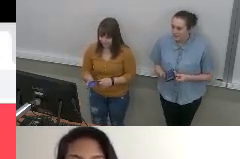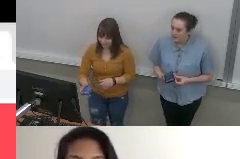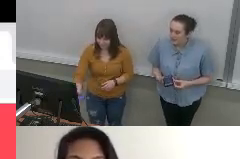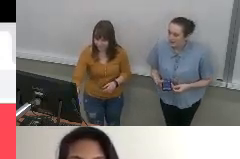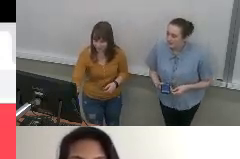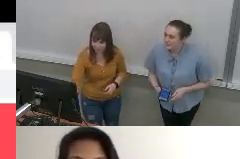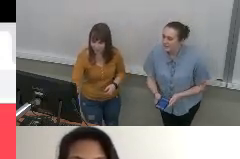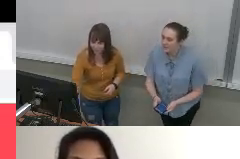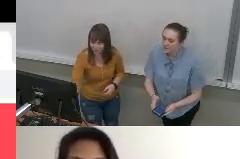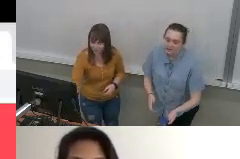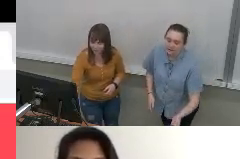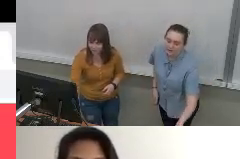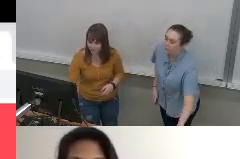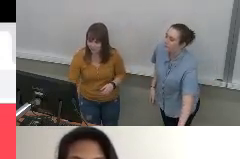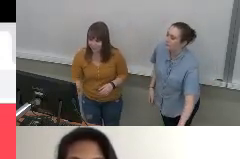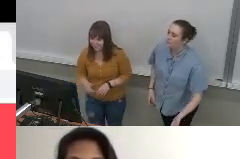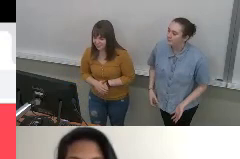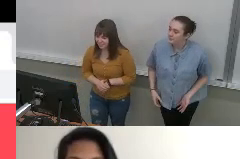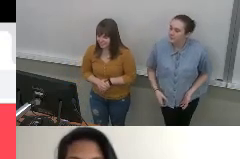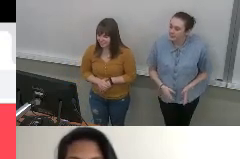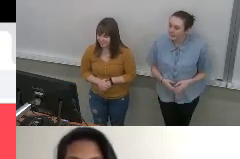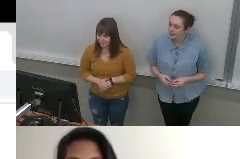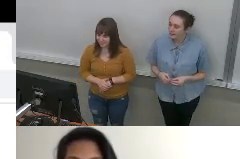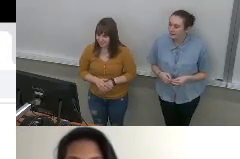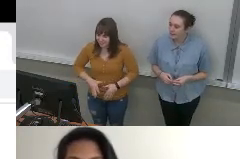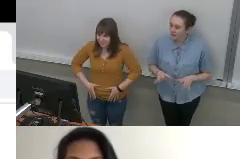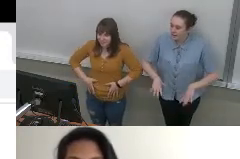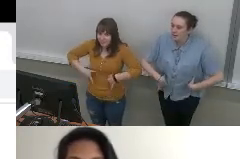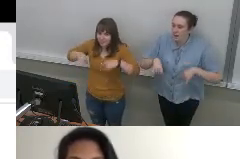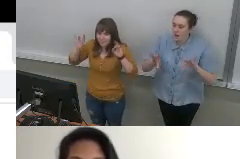Like I should sign it. Yeah, I'm gonna sign it. So just so they know what it looks like.